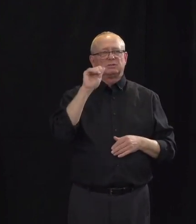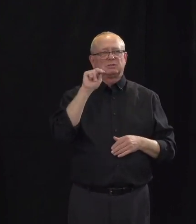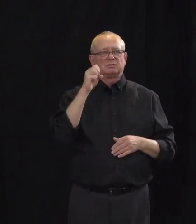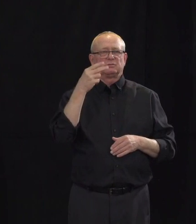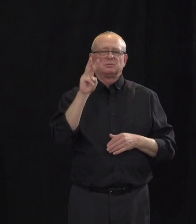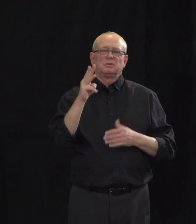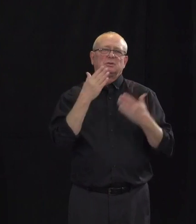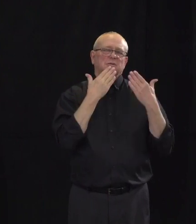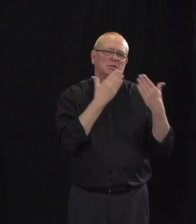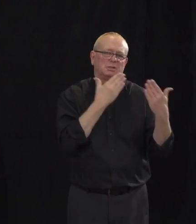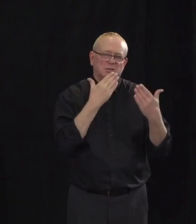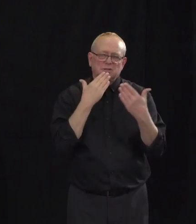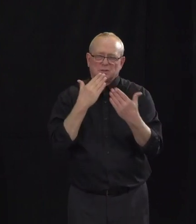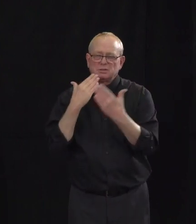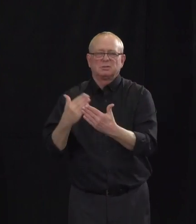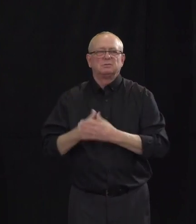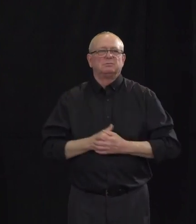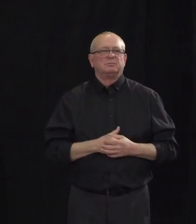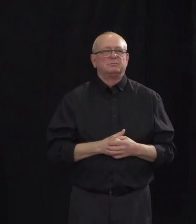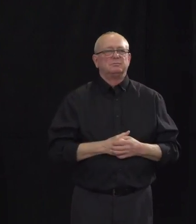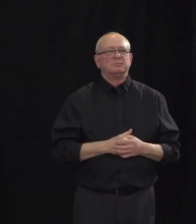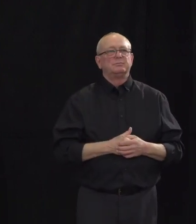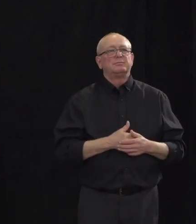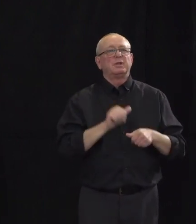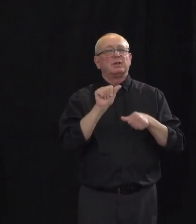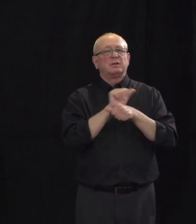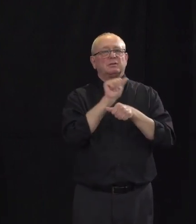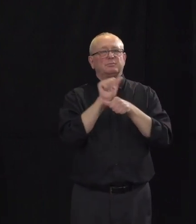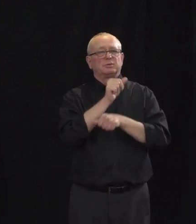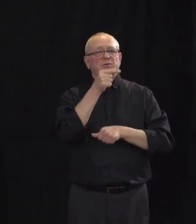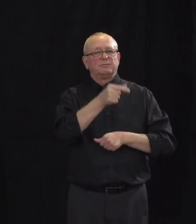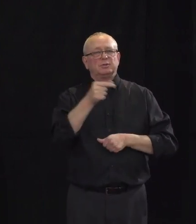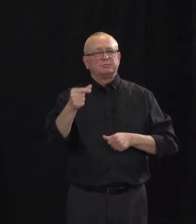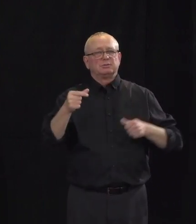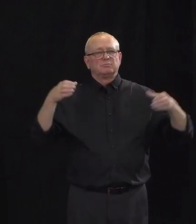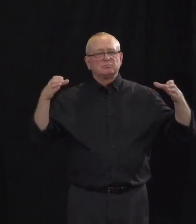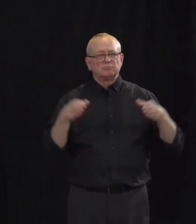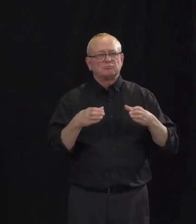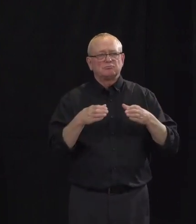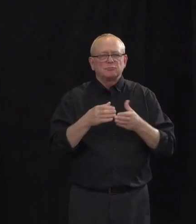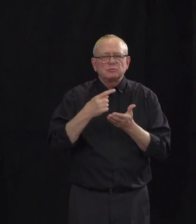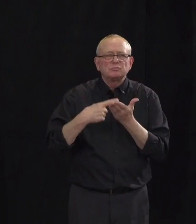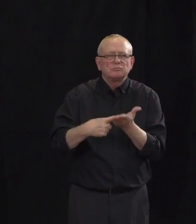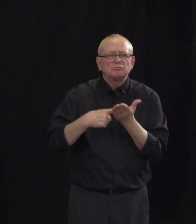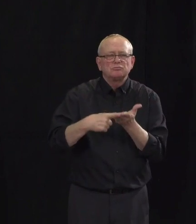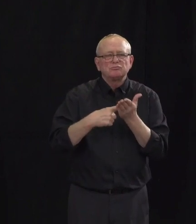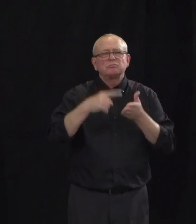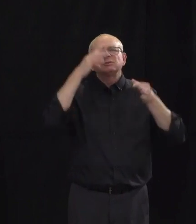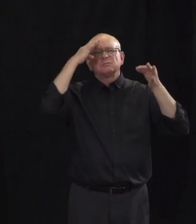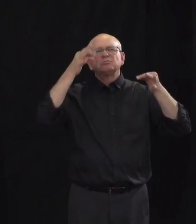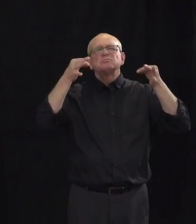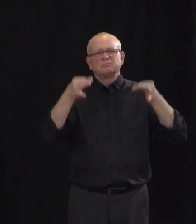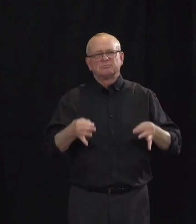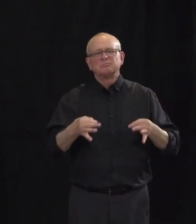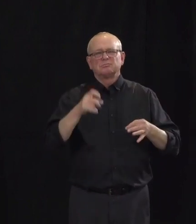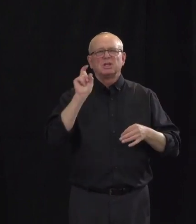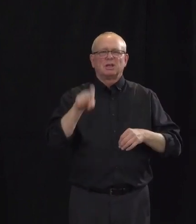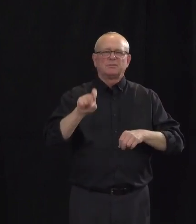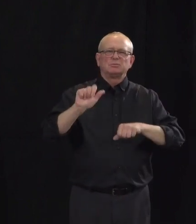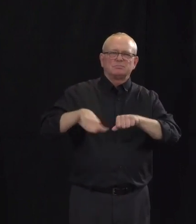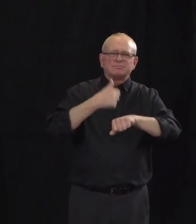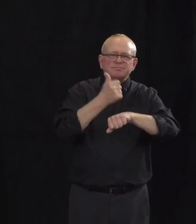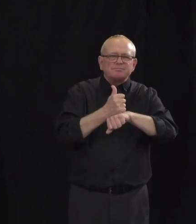we determined that several new measures are necessary to further strengthen protection for Albertans for both their